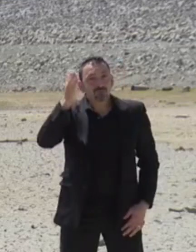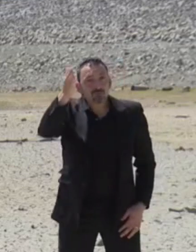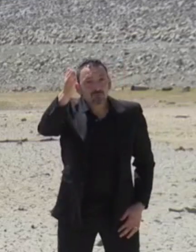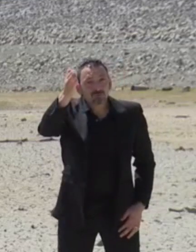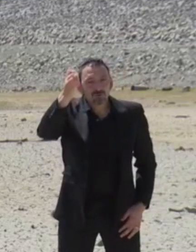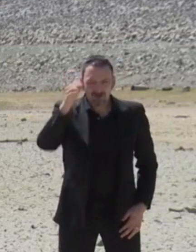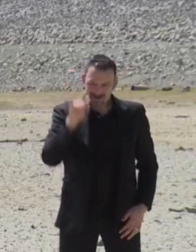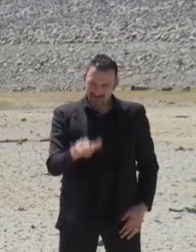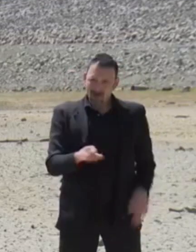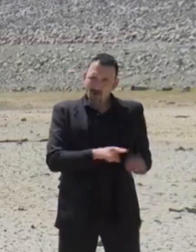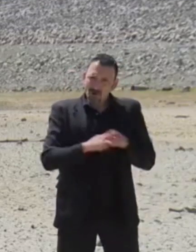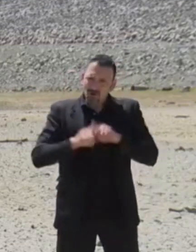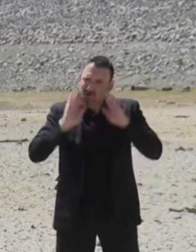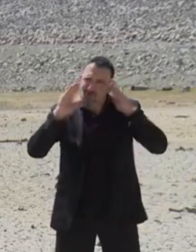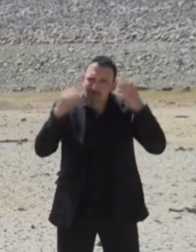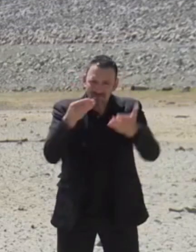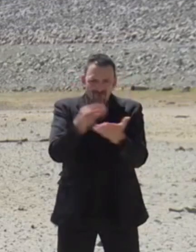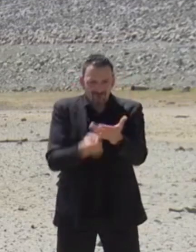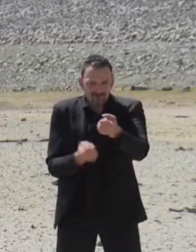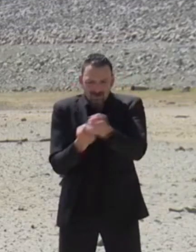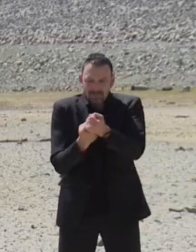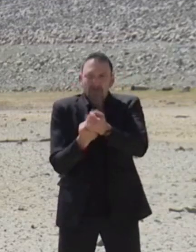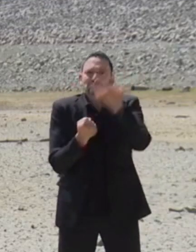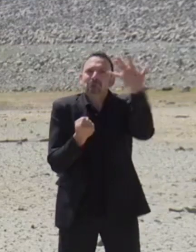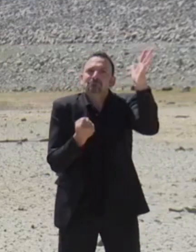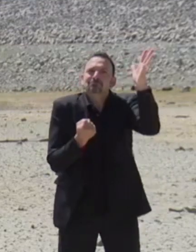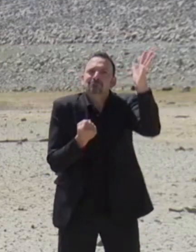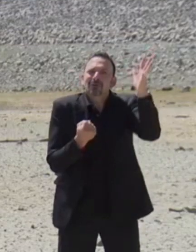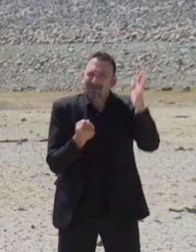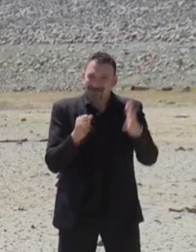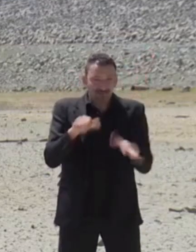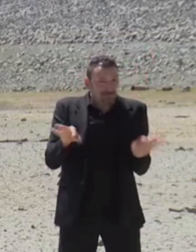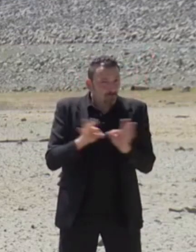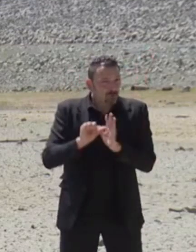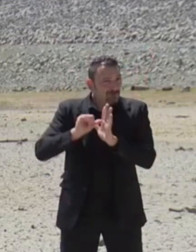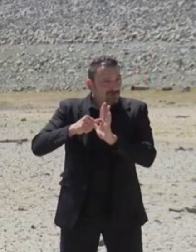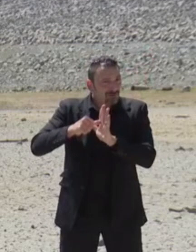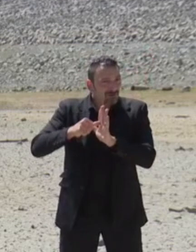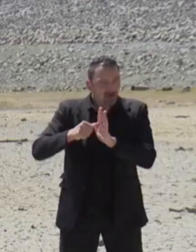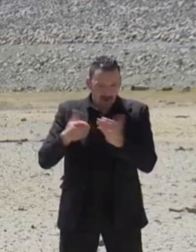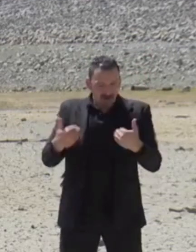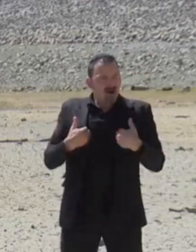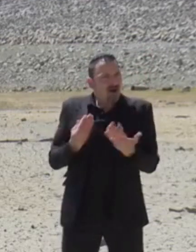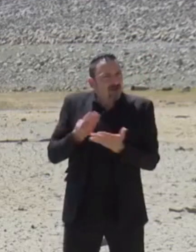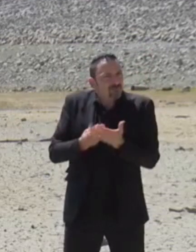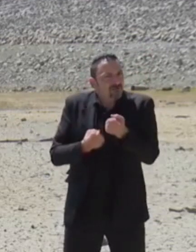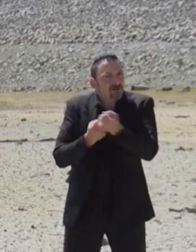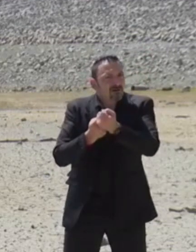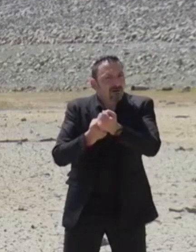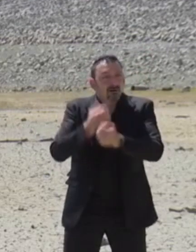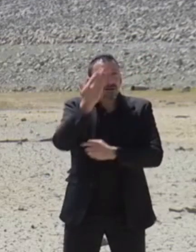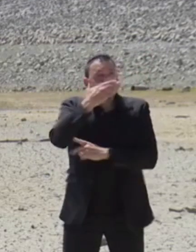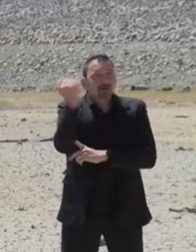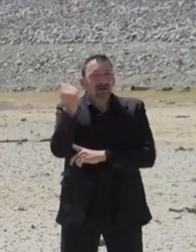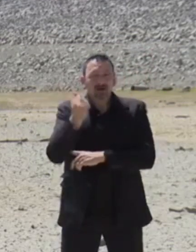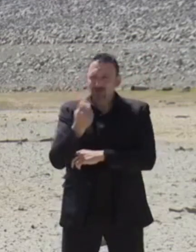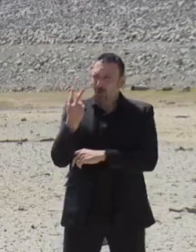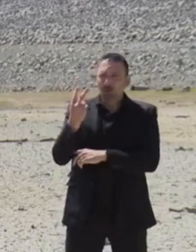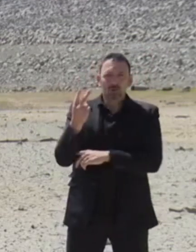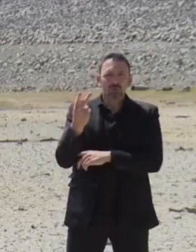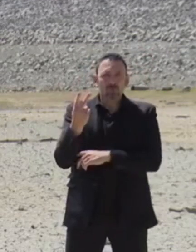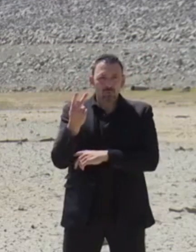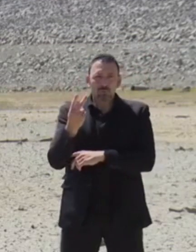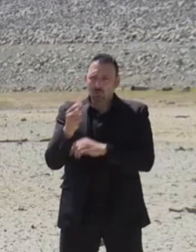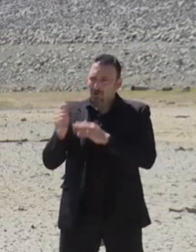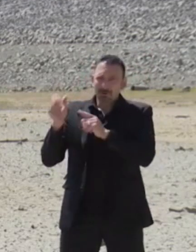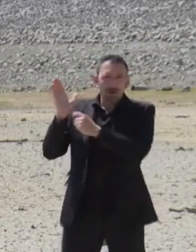also been financed, and this is important to note. Because of leadership, the two members of the legislature,